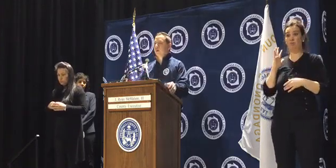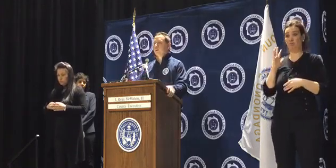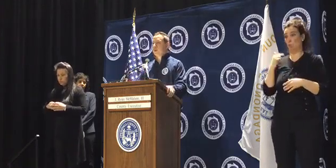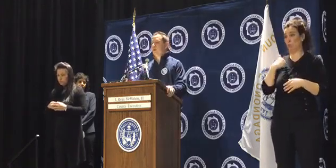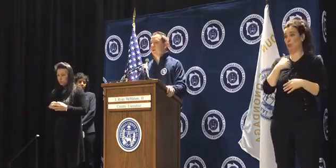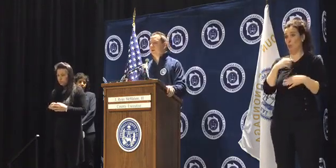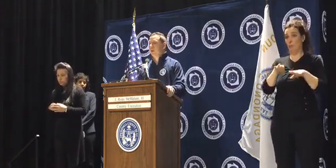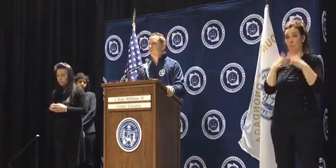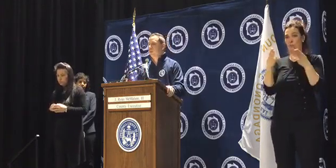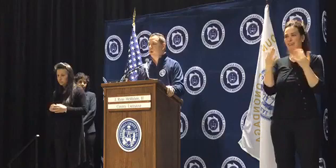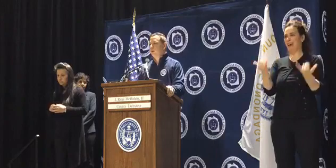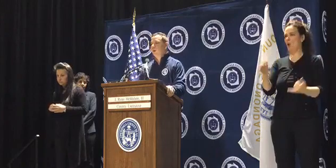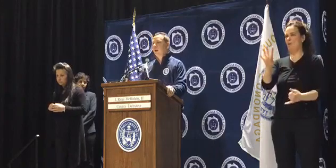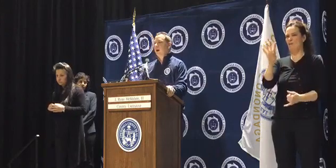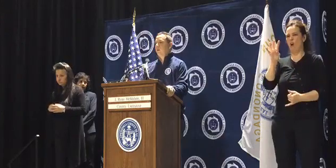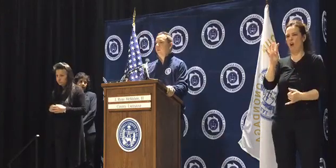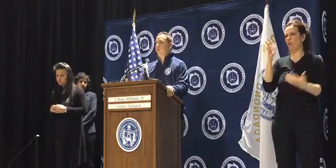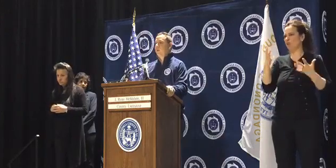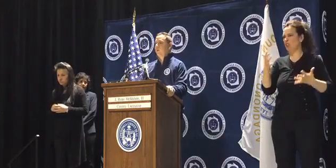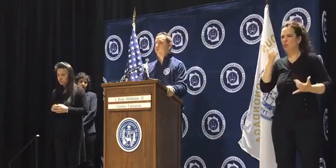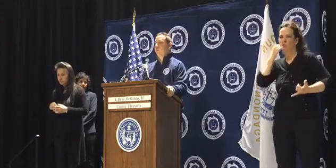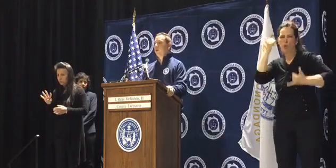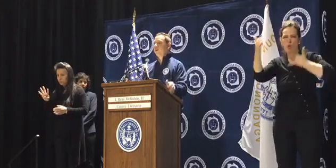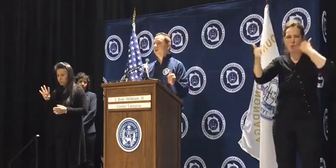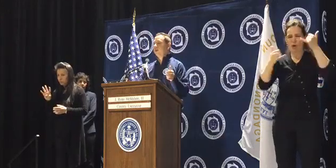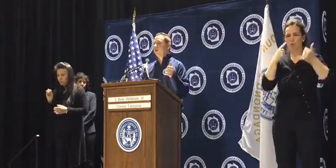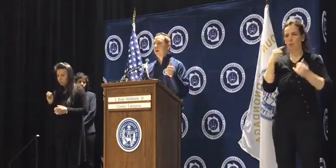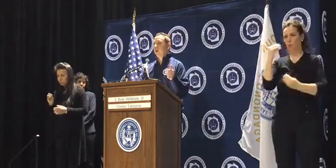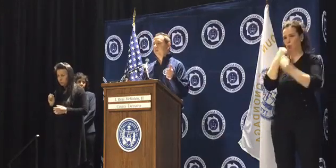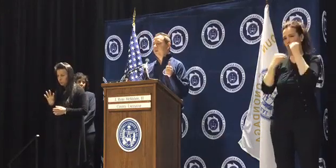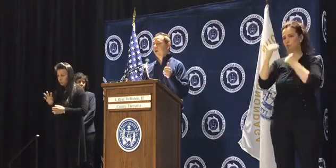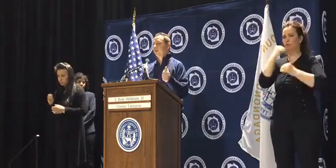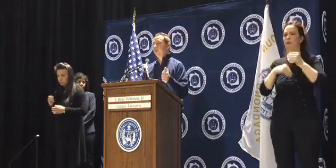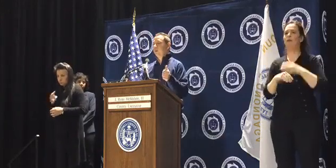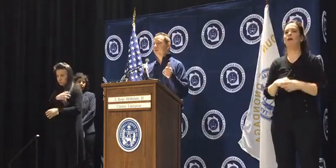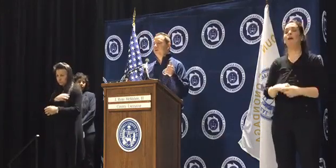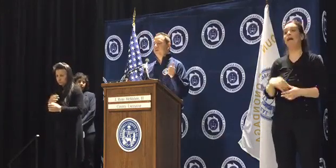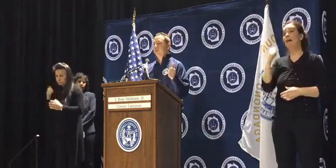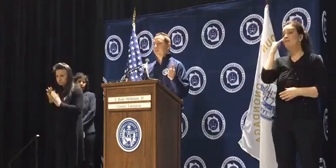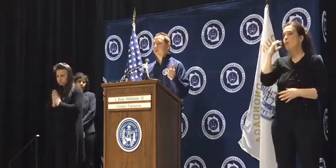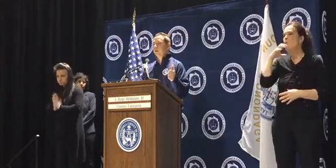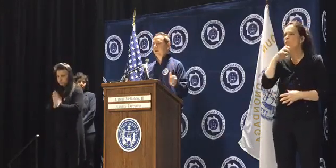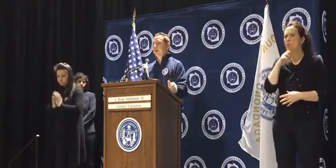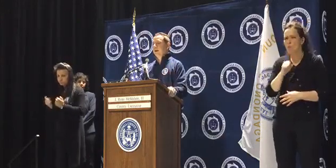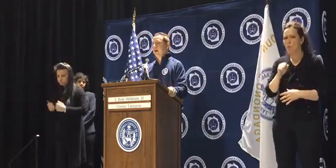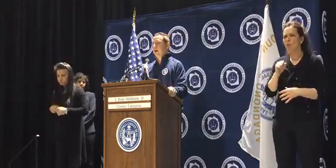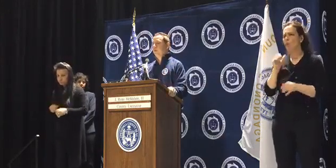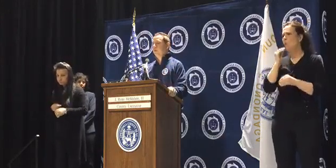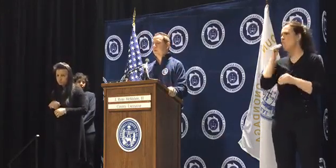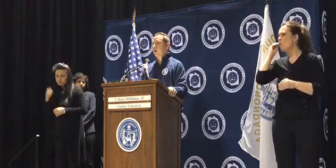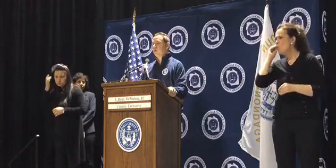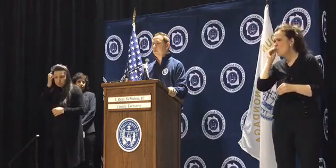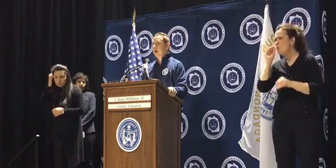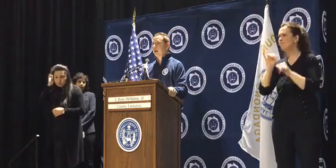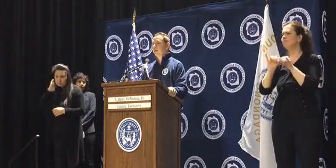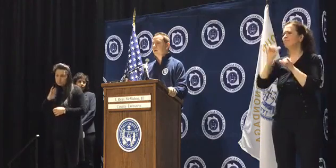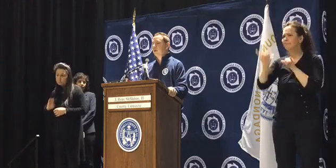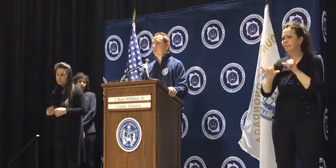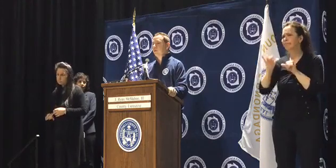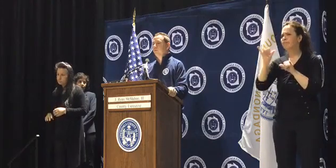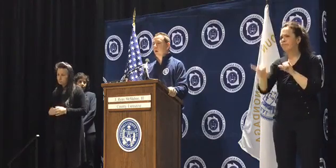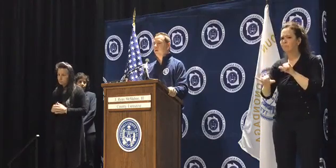public. That's what it's there for. If you are a senior, you're at home, you can't get groceries, you need a meal, please call this